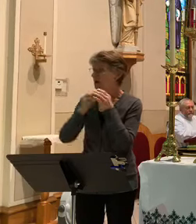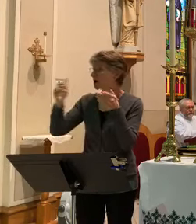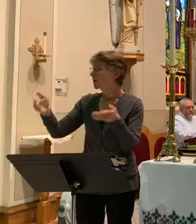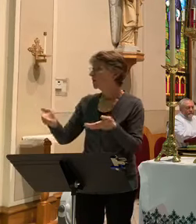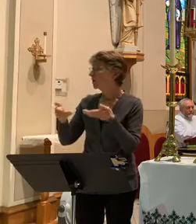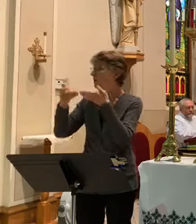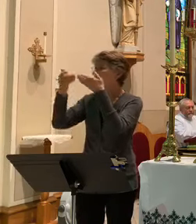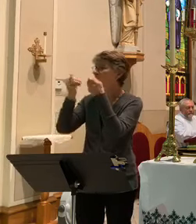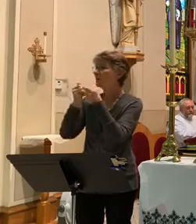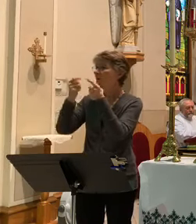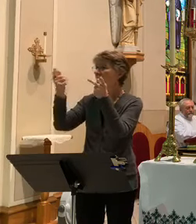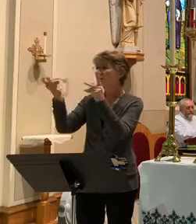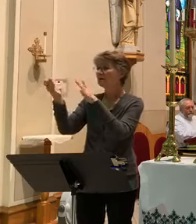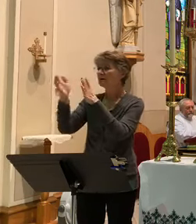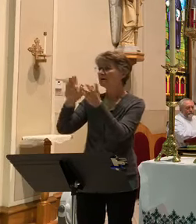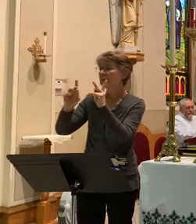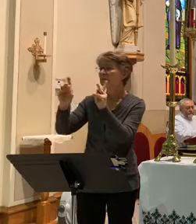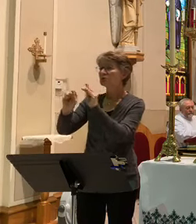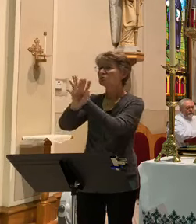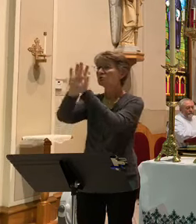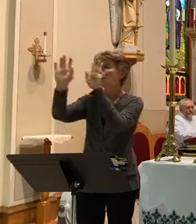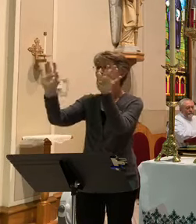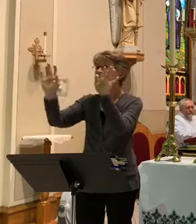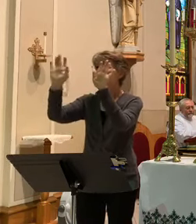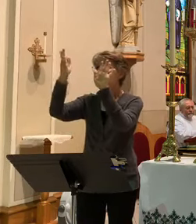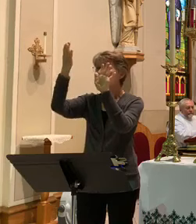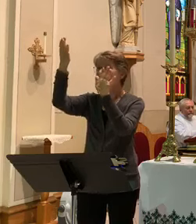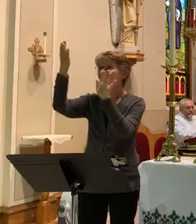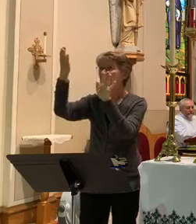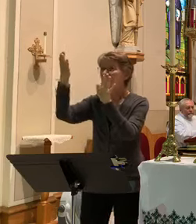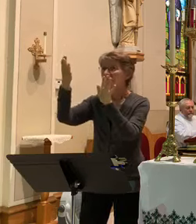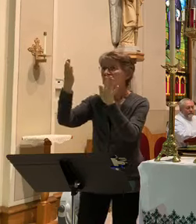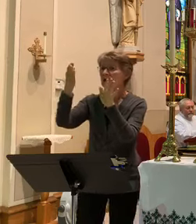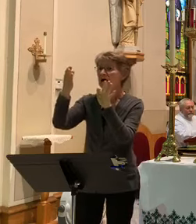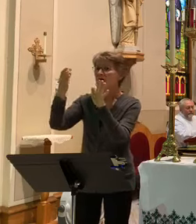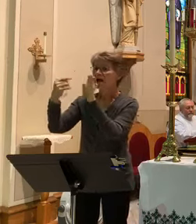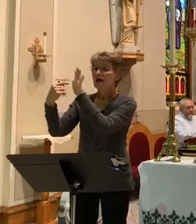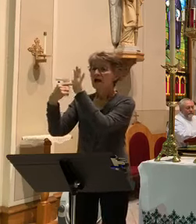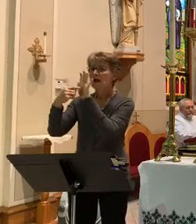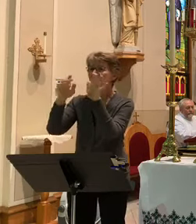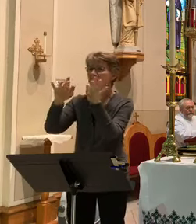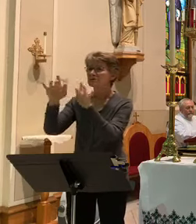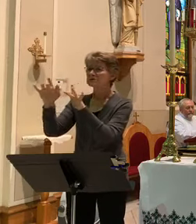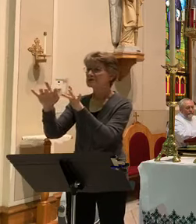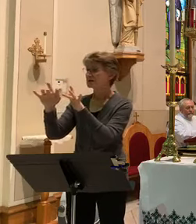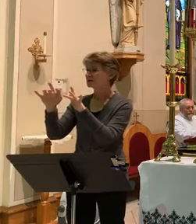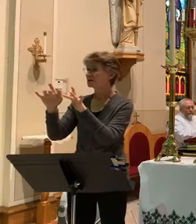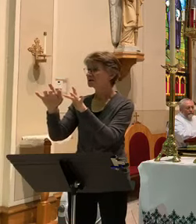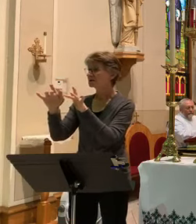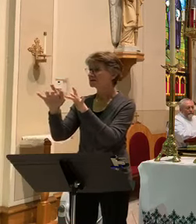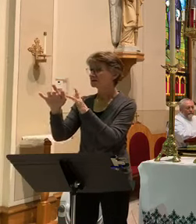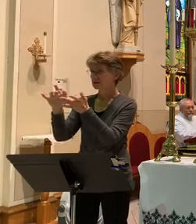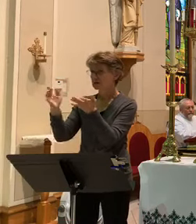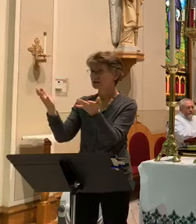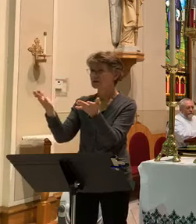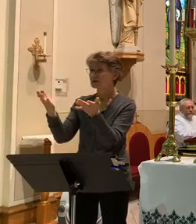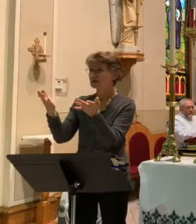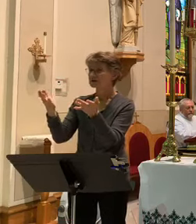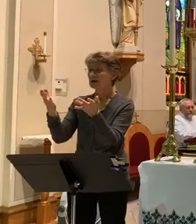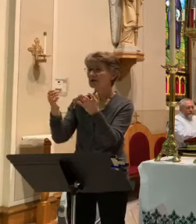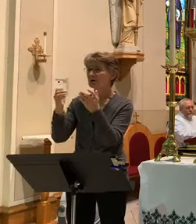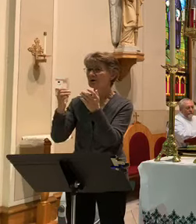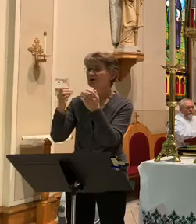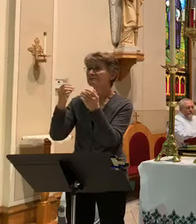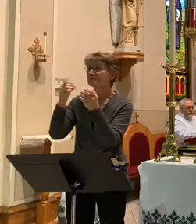Welcome them into the light of your face. Have mercy on us all, we pray, that with the Blessed Virgin Mary, Mother of God,